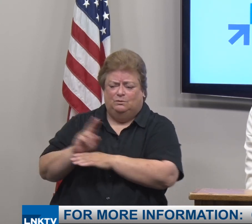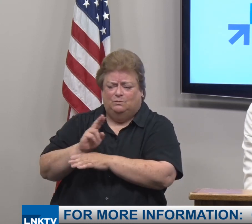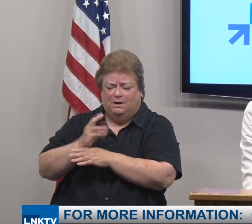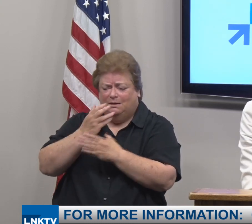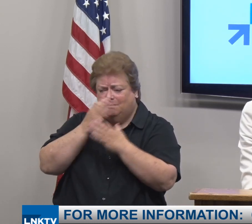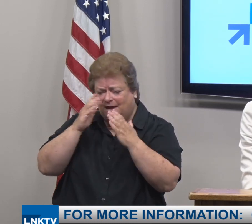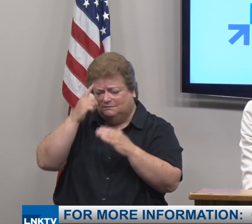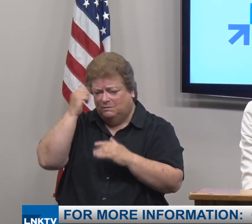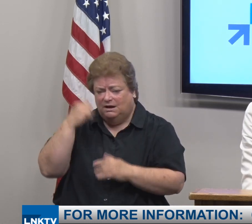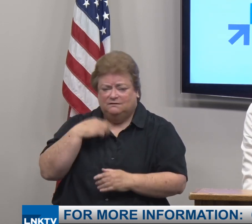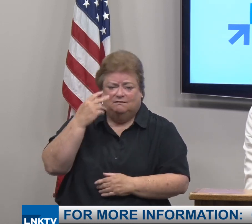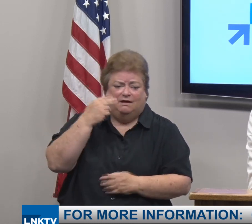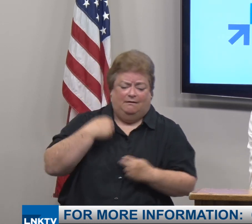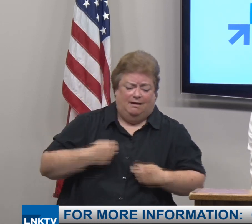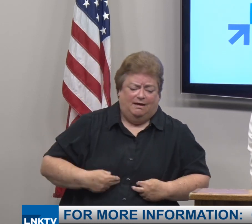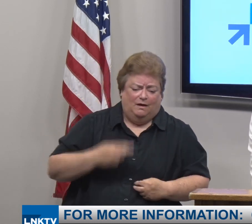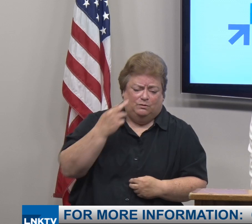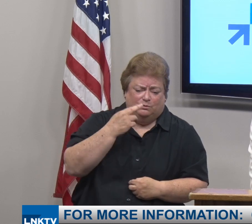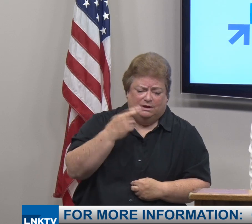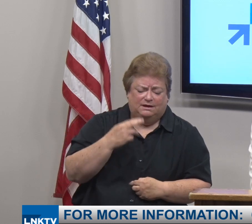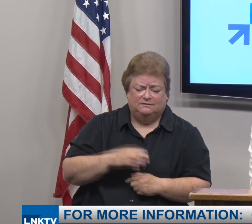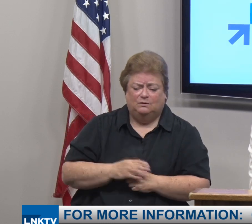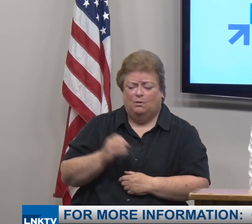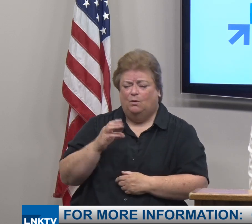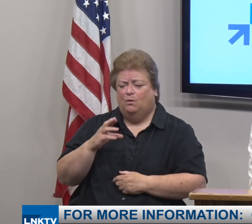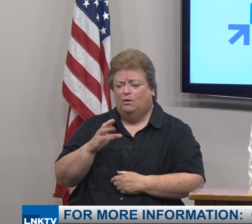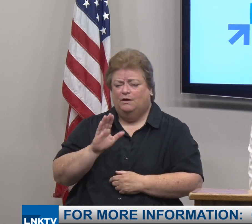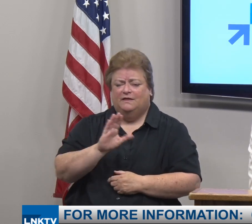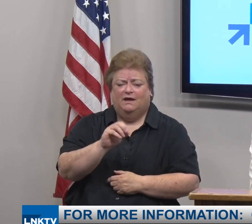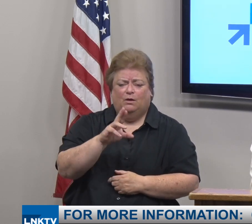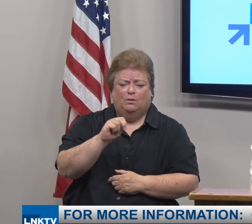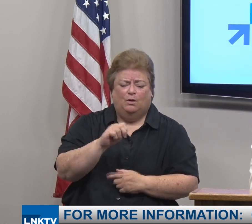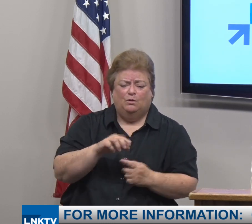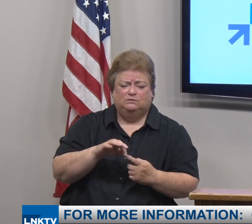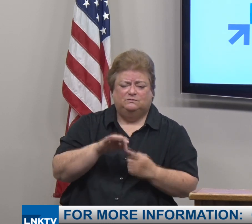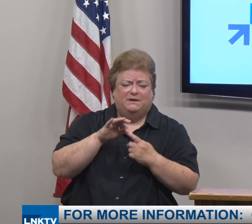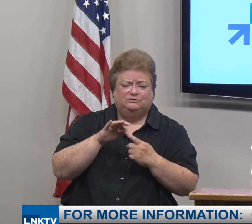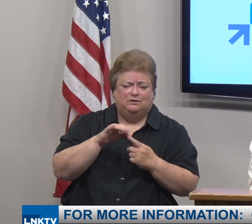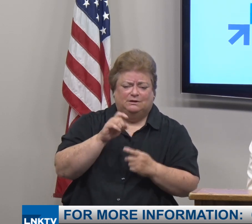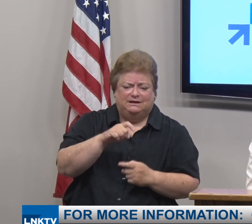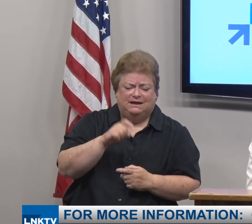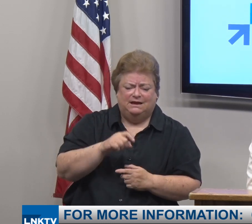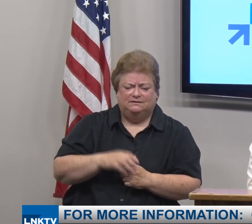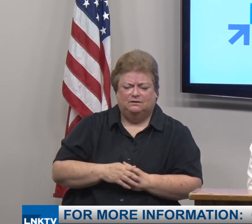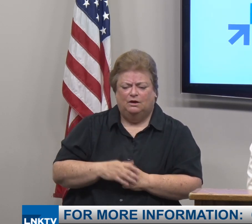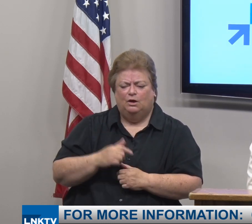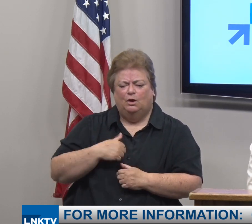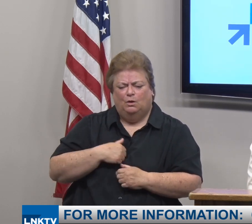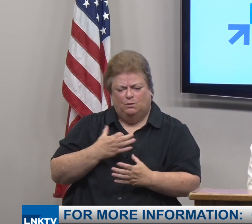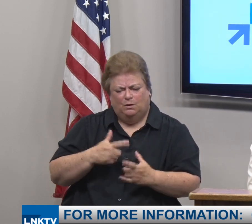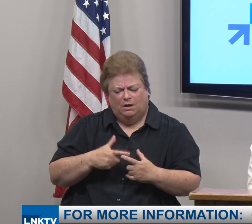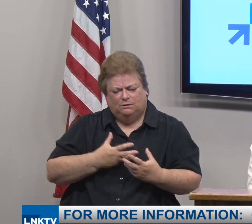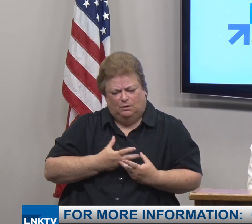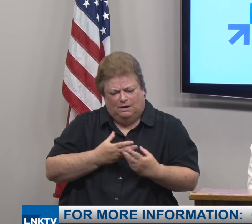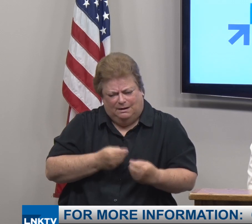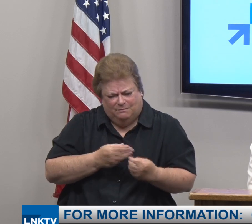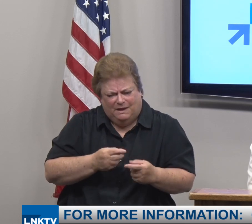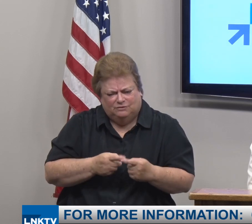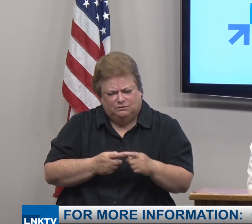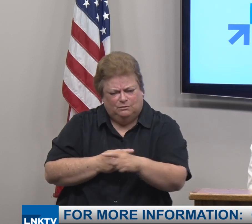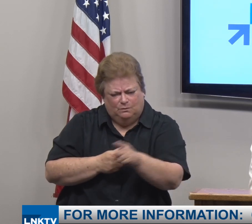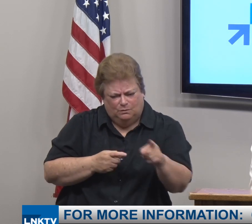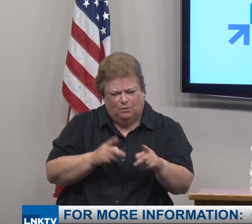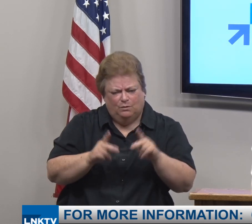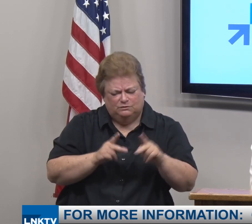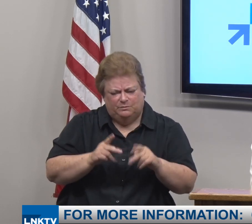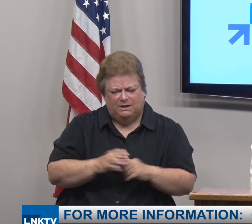or to special needs, that we are trying to extend grace and compassion to those, and we're not asking people